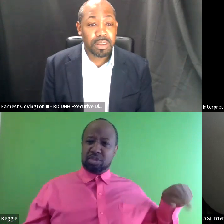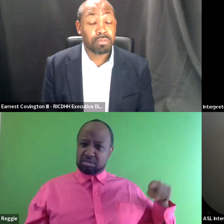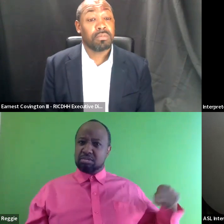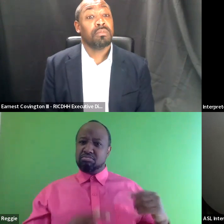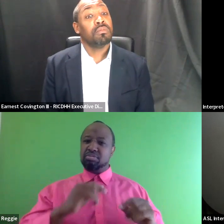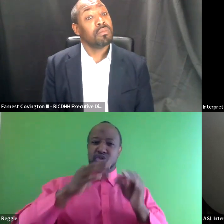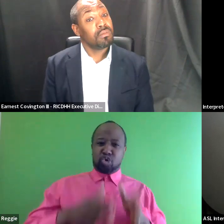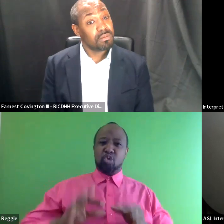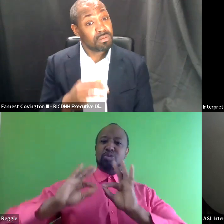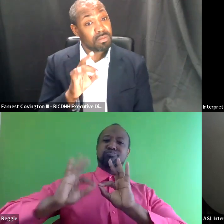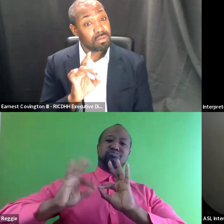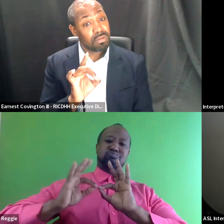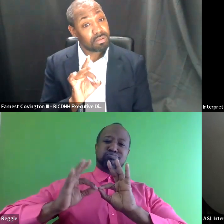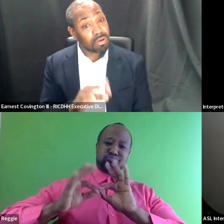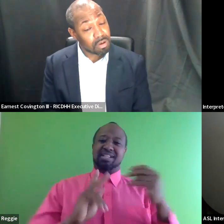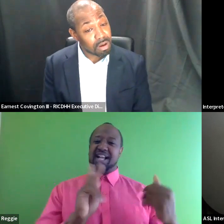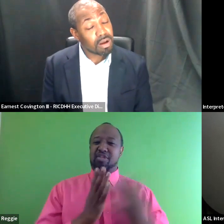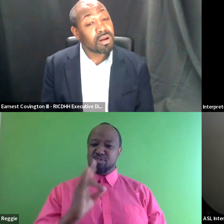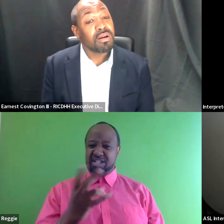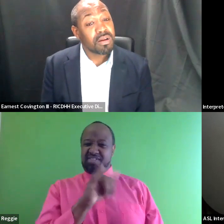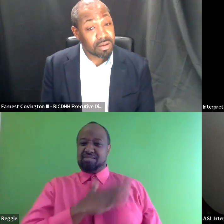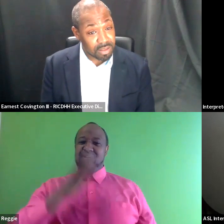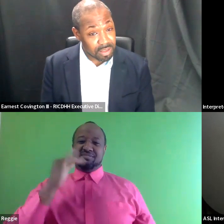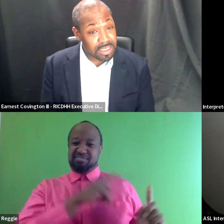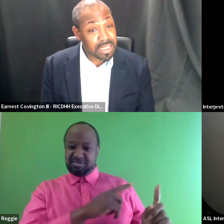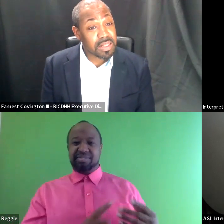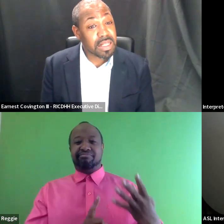And only a few of actually Black students.